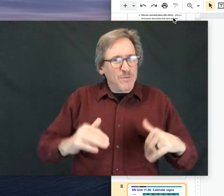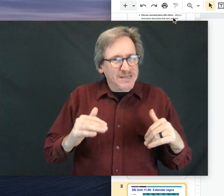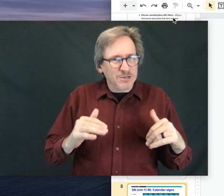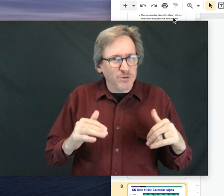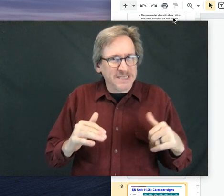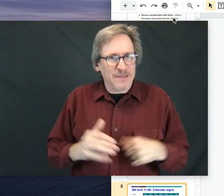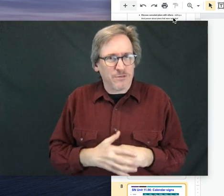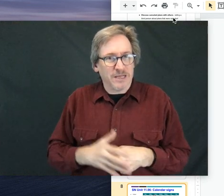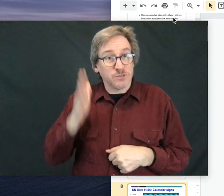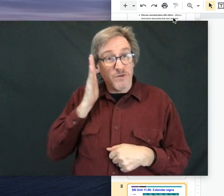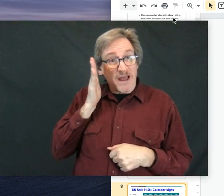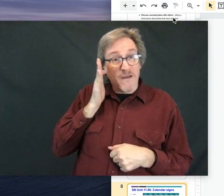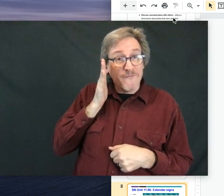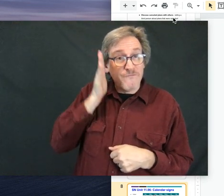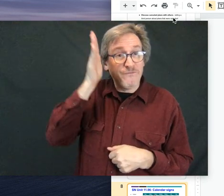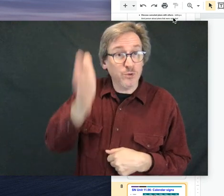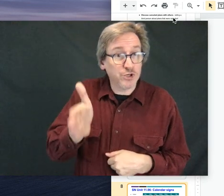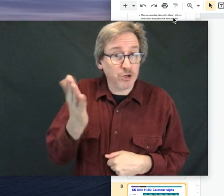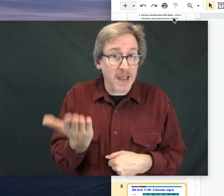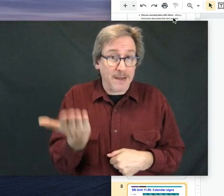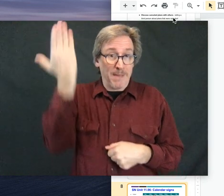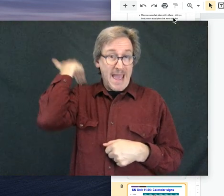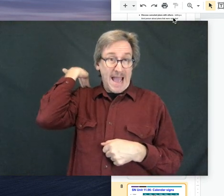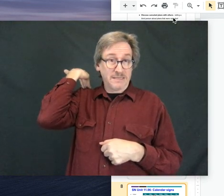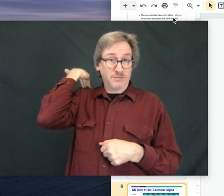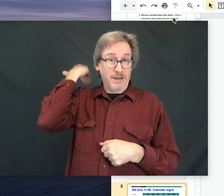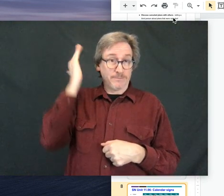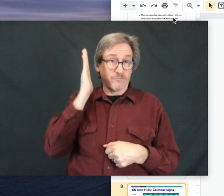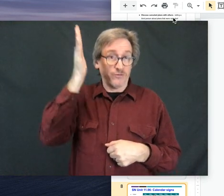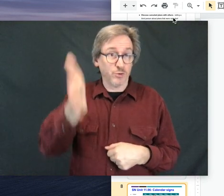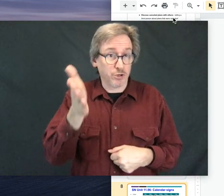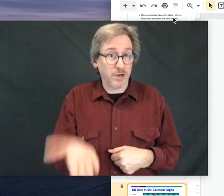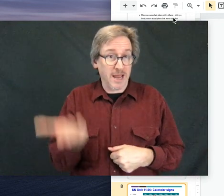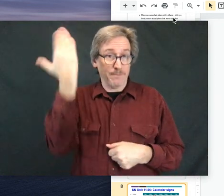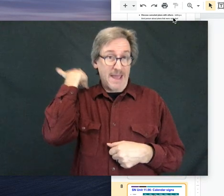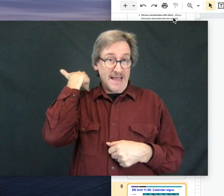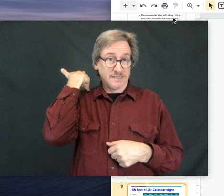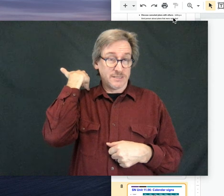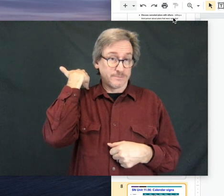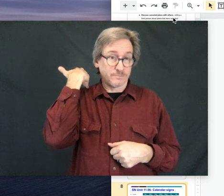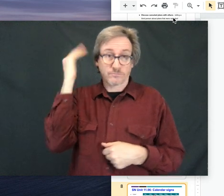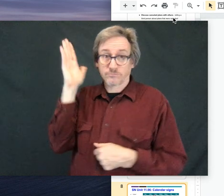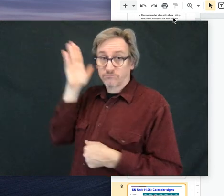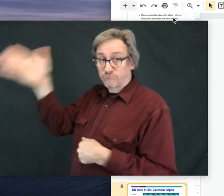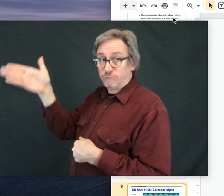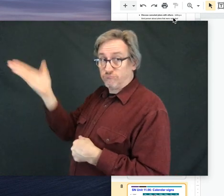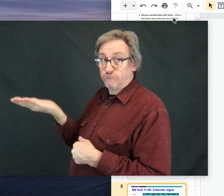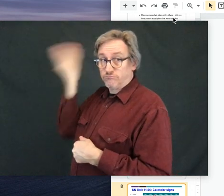Then we start to put together things. We've got future and past, right? Future and past.